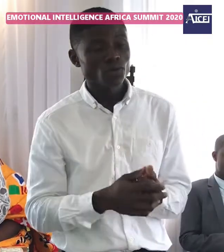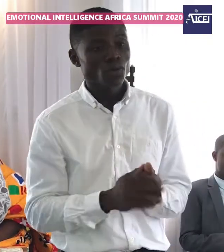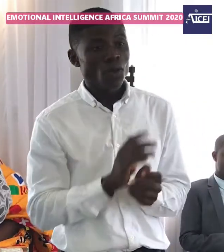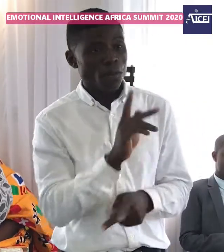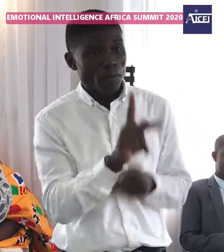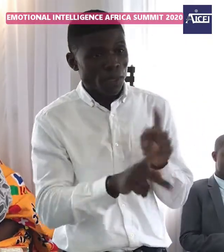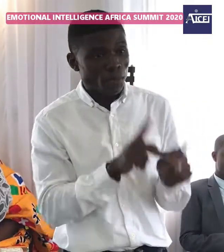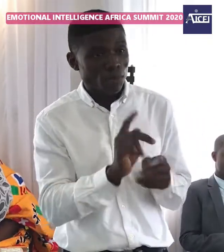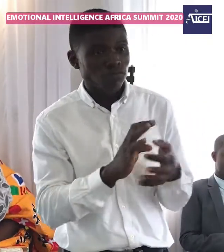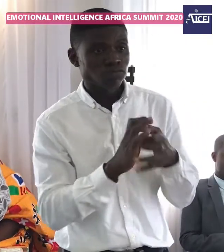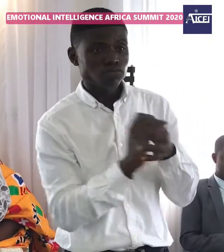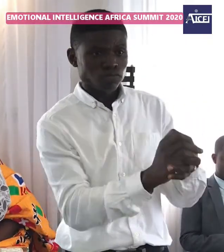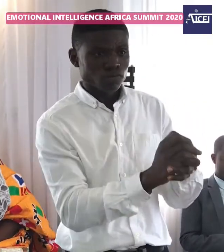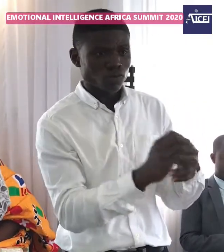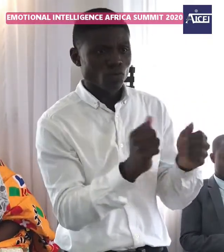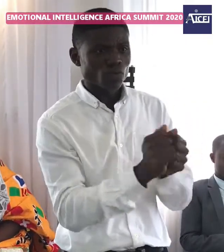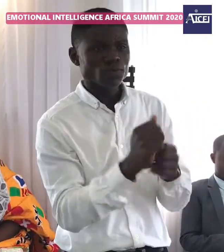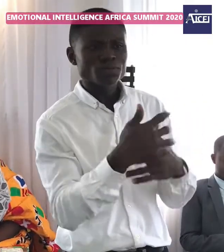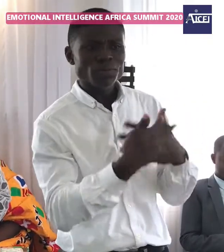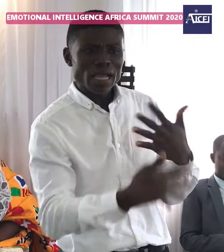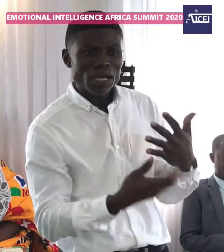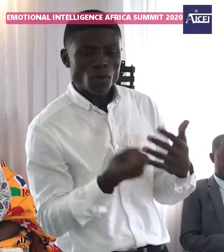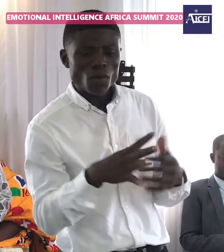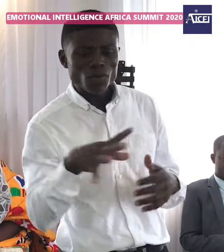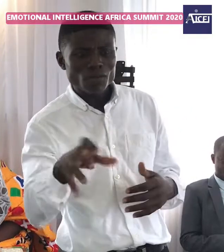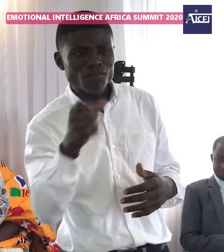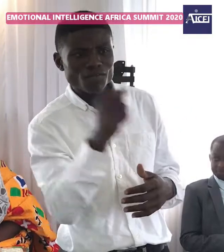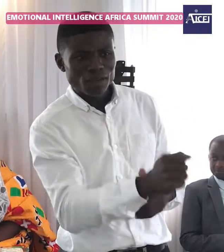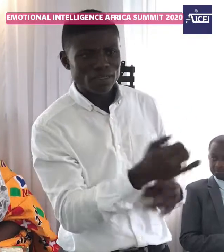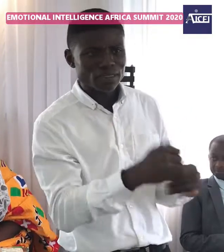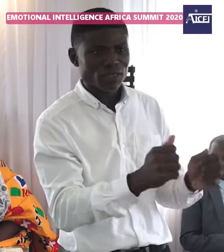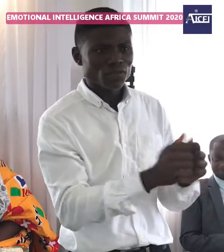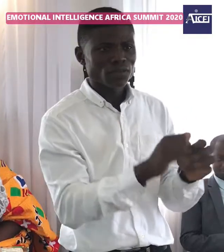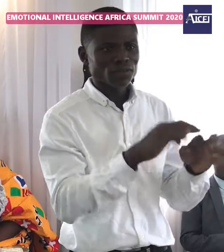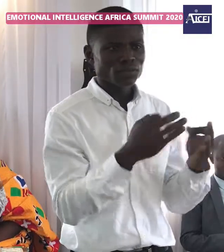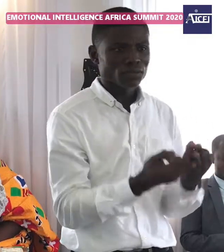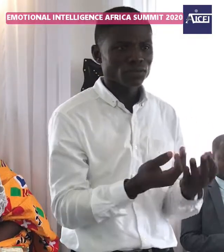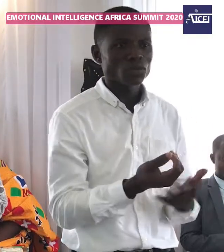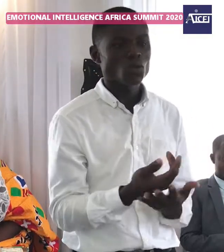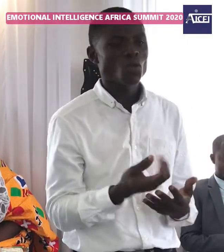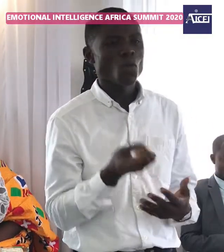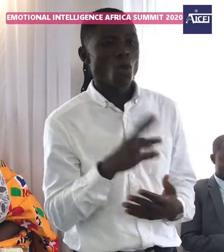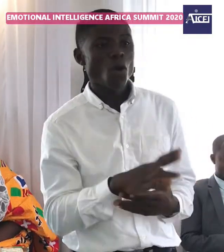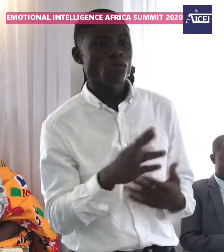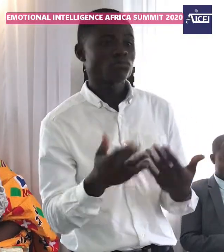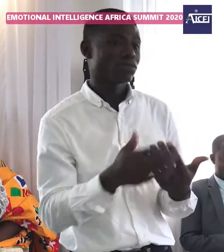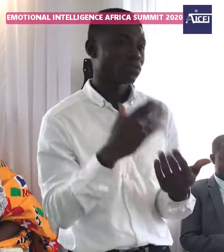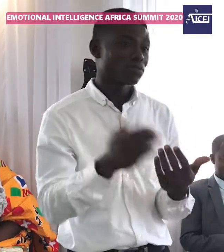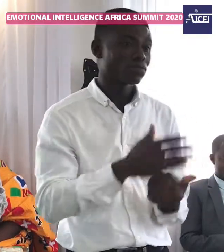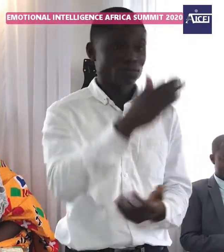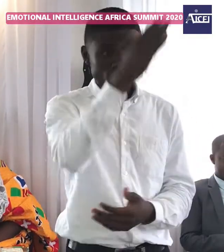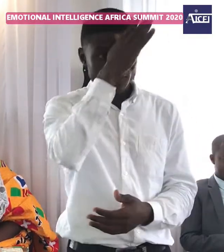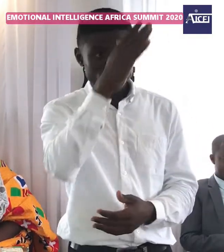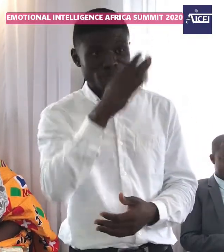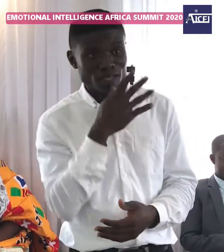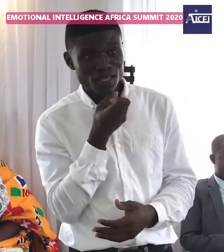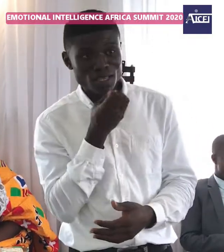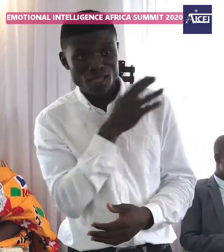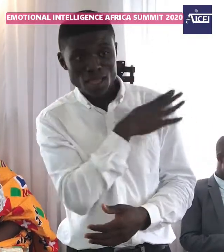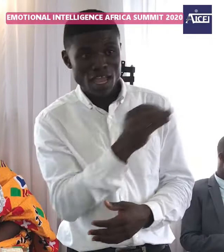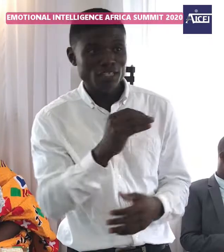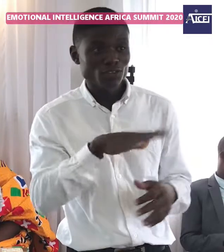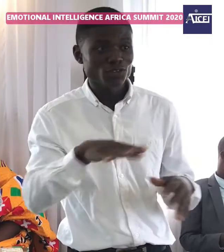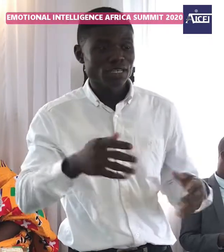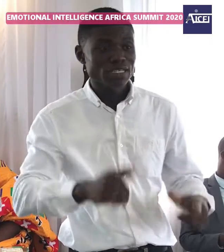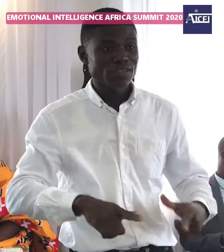people who are connected by blood or adoption, or simply parents and children living together as a